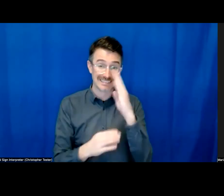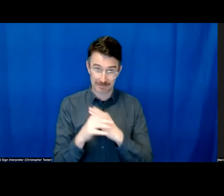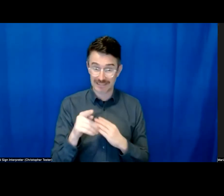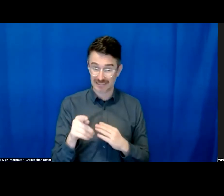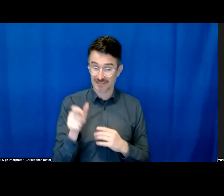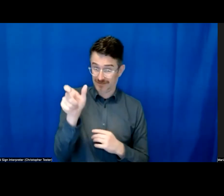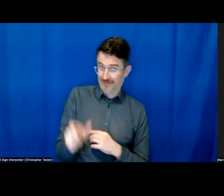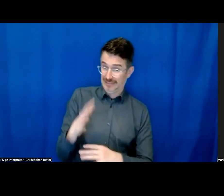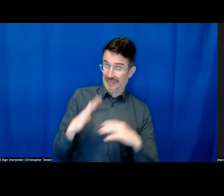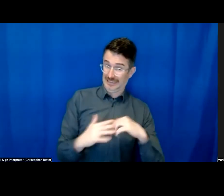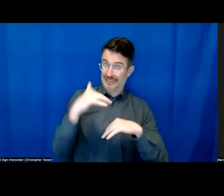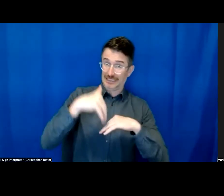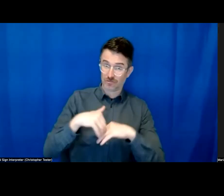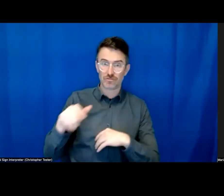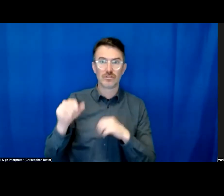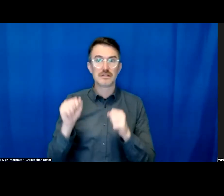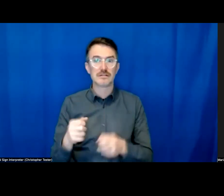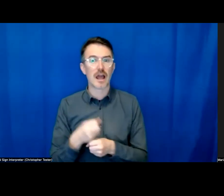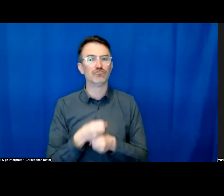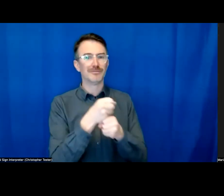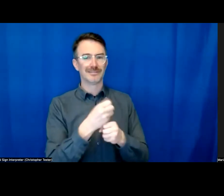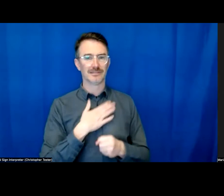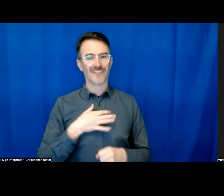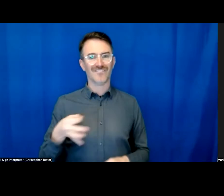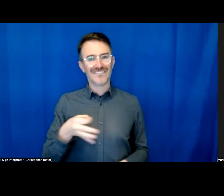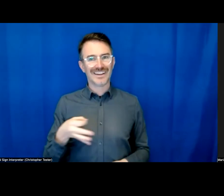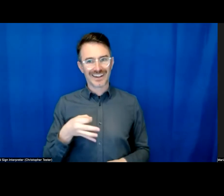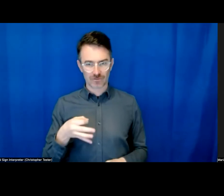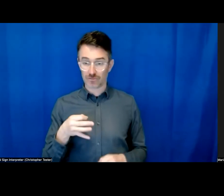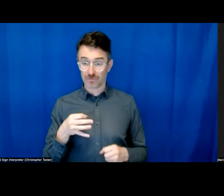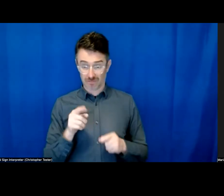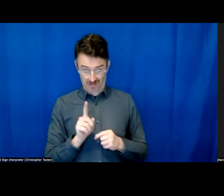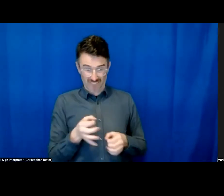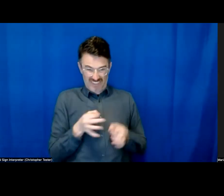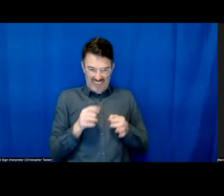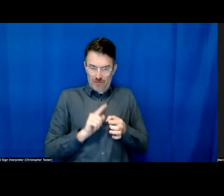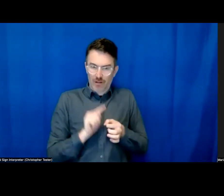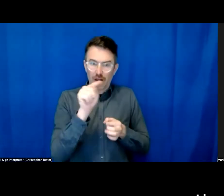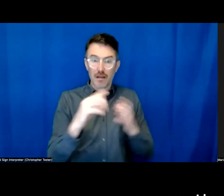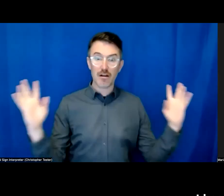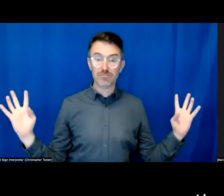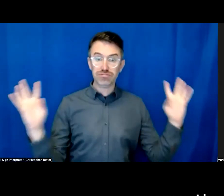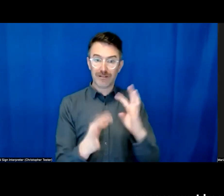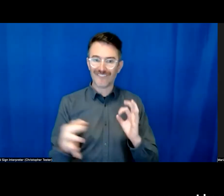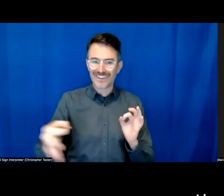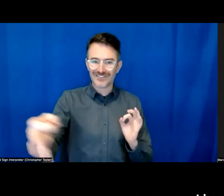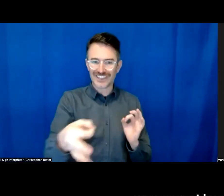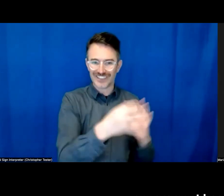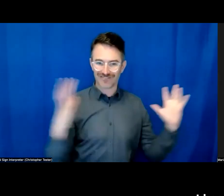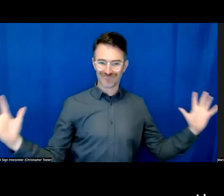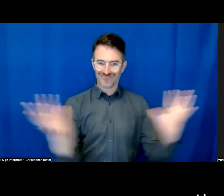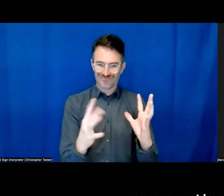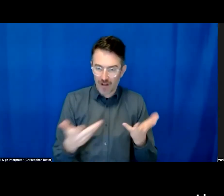the sub-district and district level. As a result of their advocacy, the Maros district government has